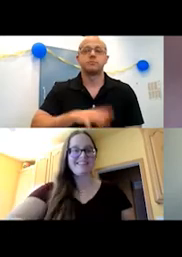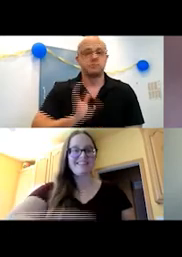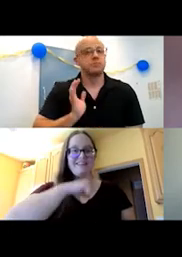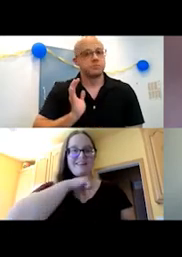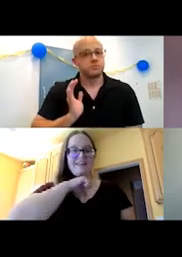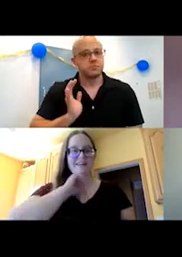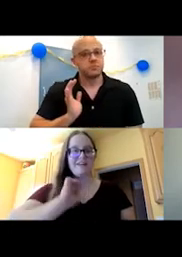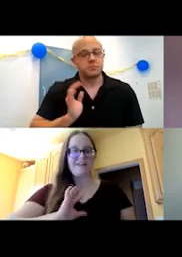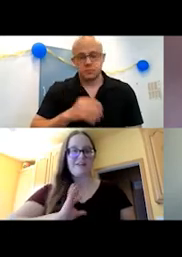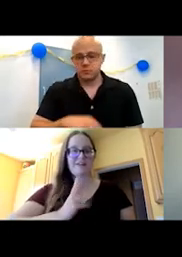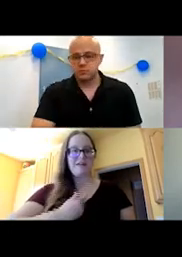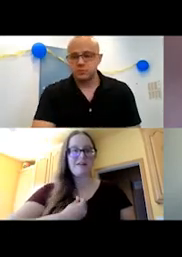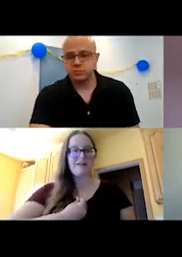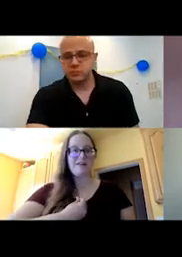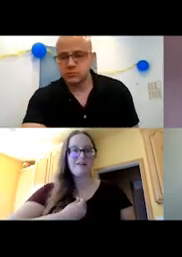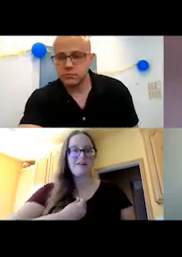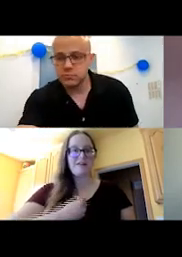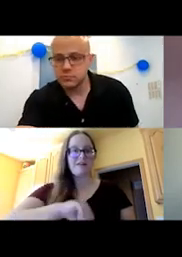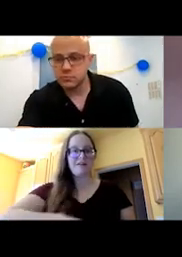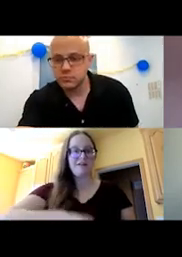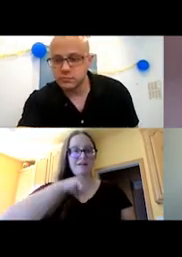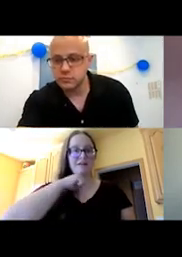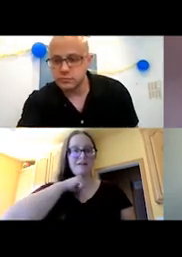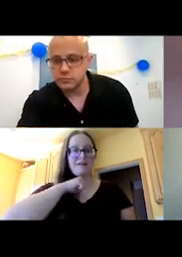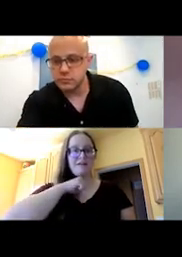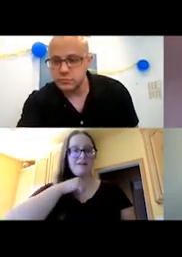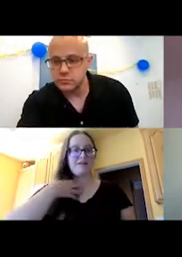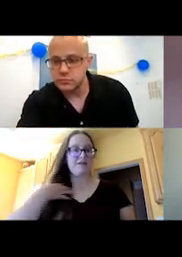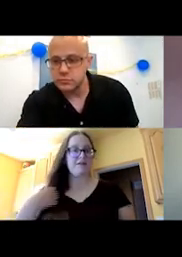pride. Yeah.